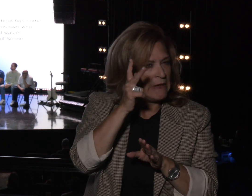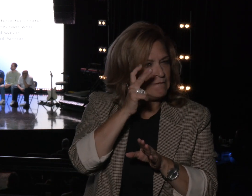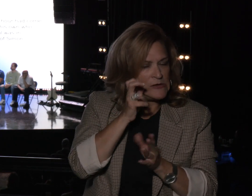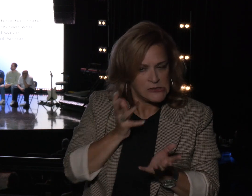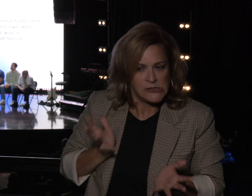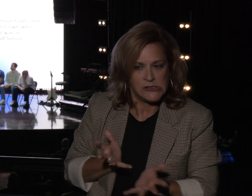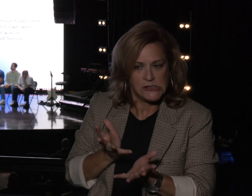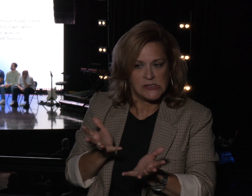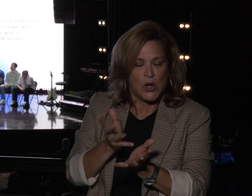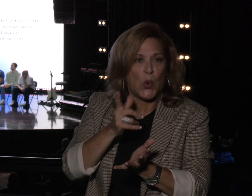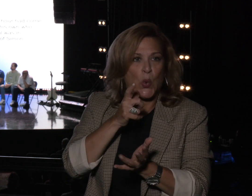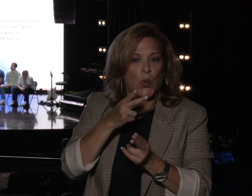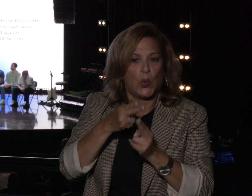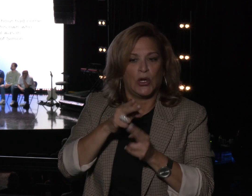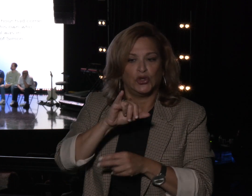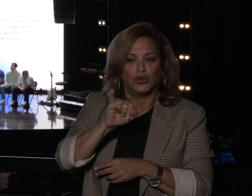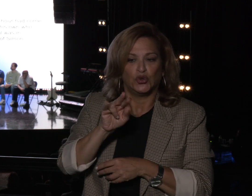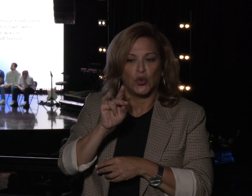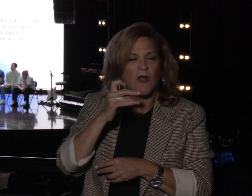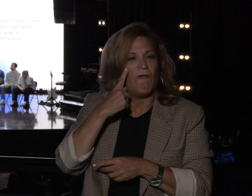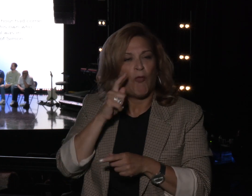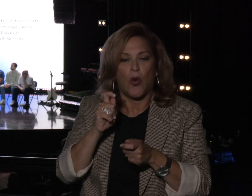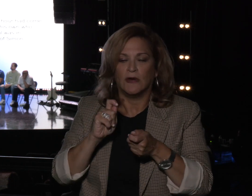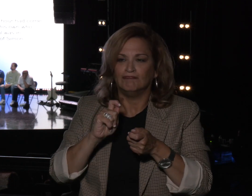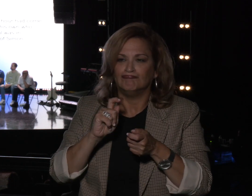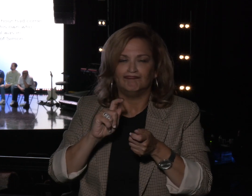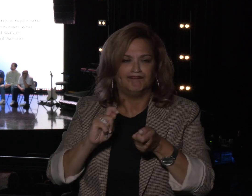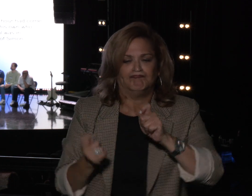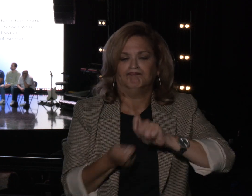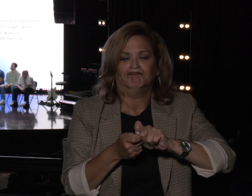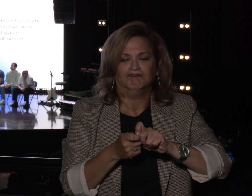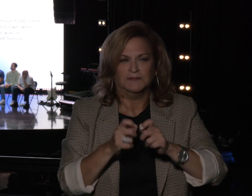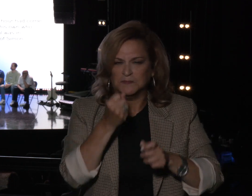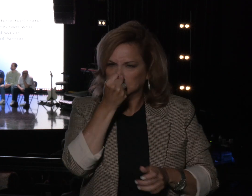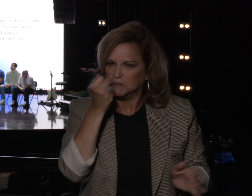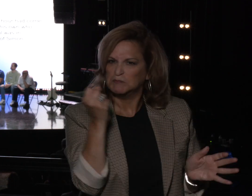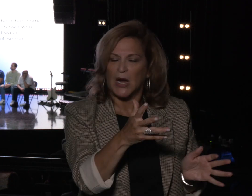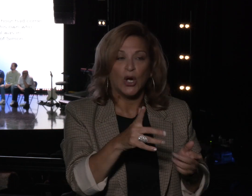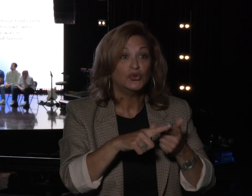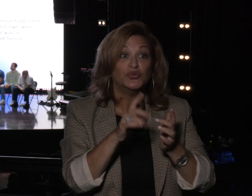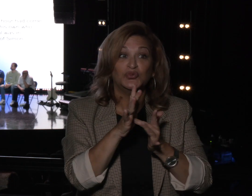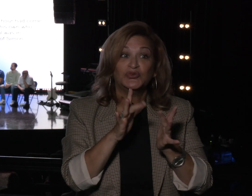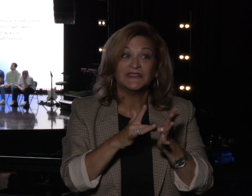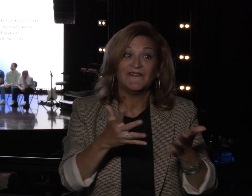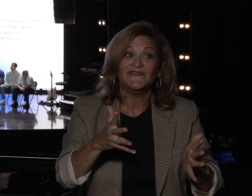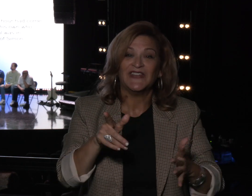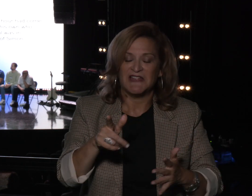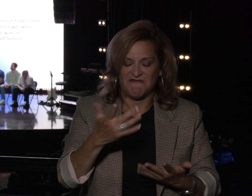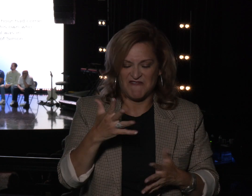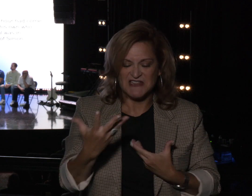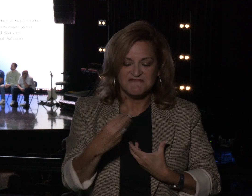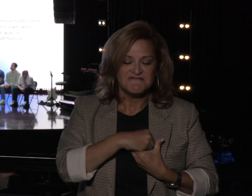the son of Simon Iscariot, to betray Jesus. I asked myself, man, when did this happen?